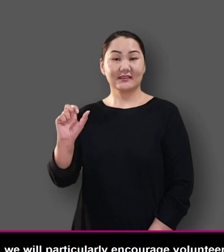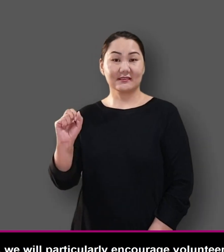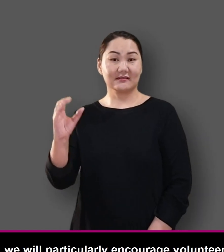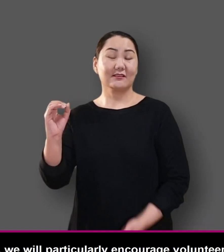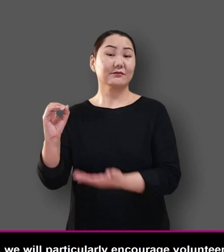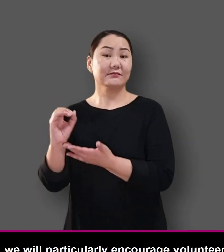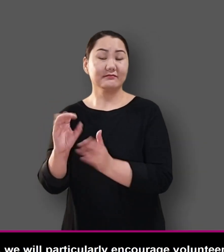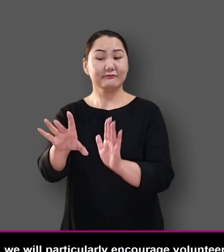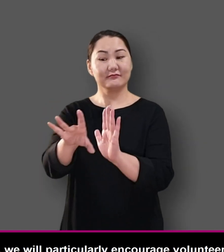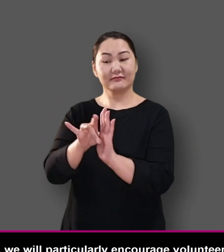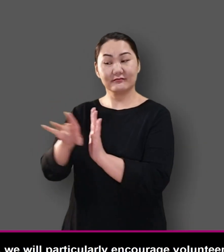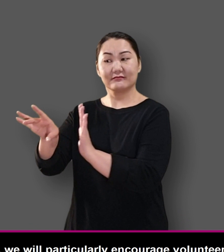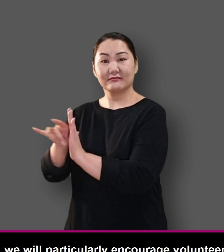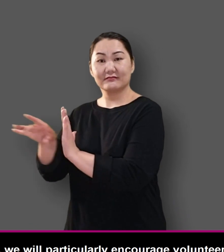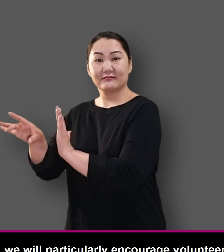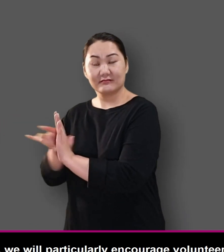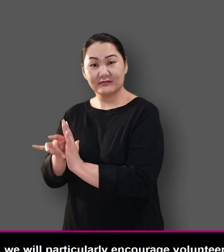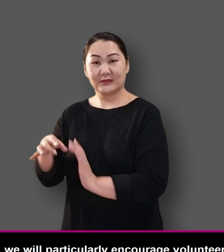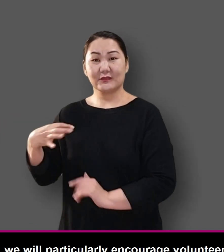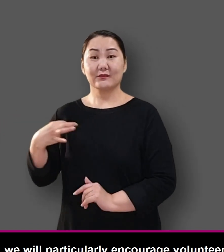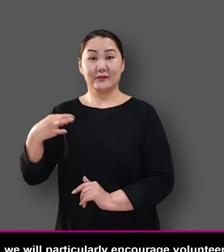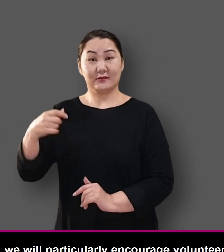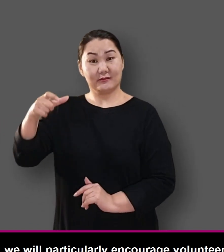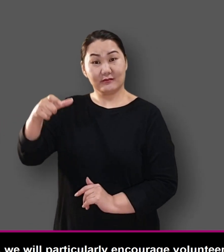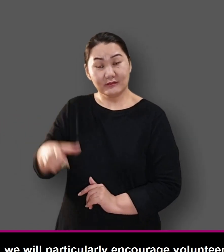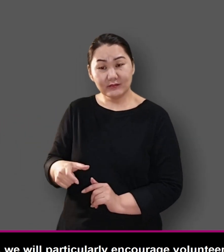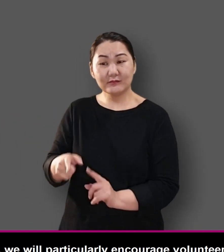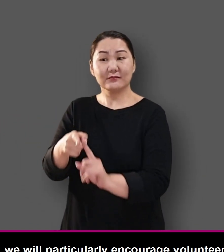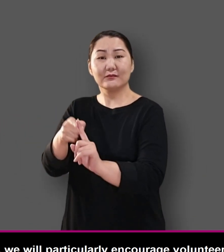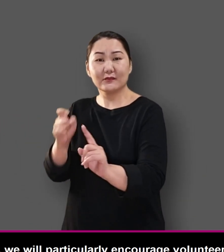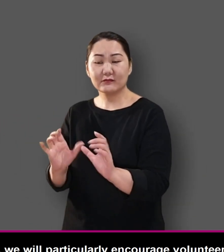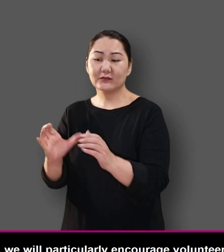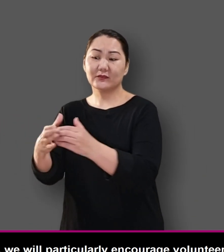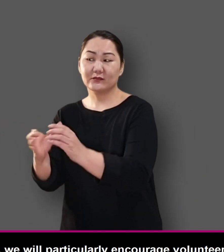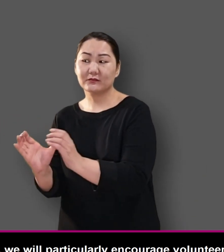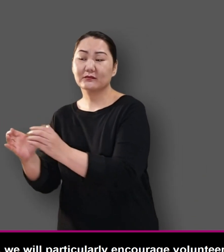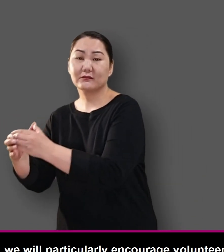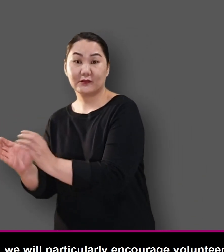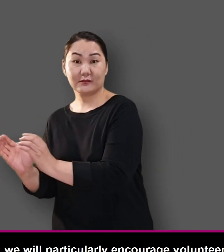In sourcing and placing volunteers, we will particularly encourage volunteers